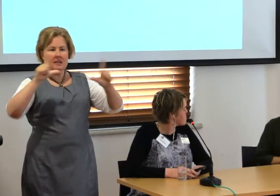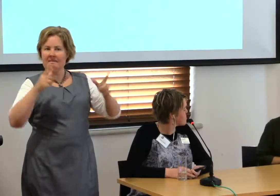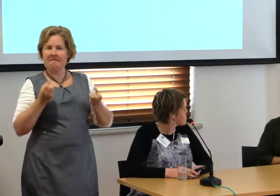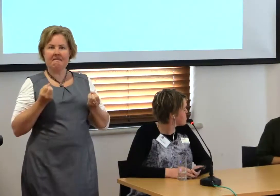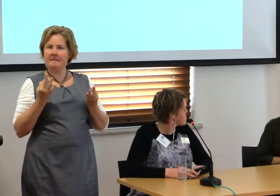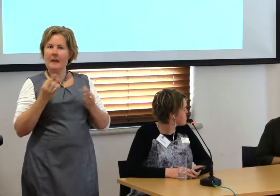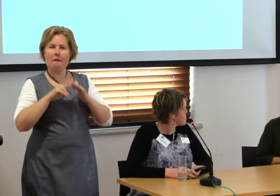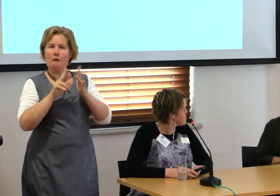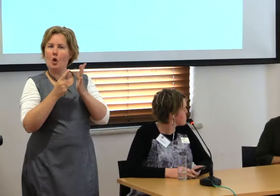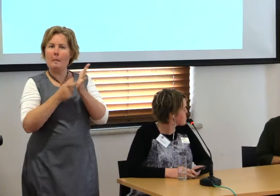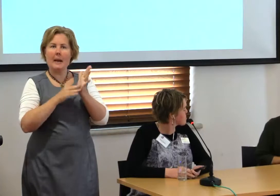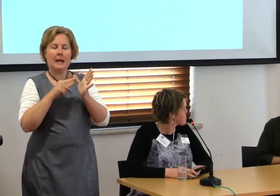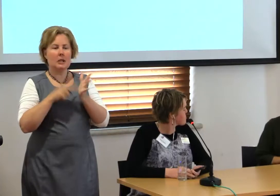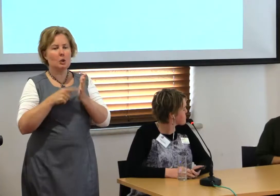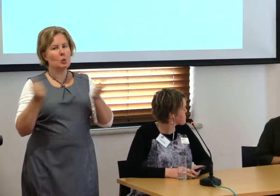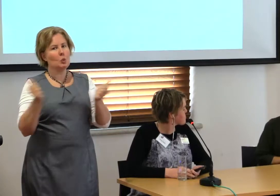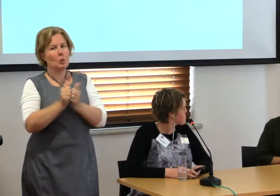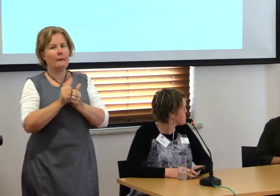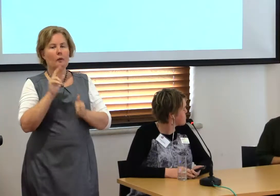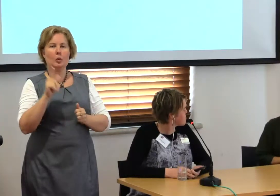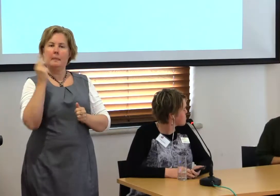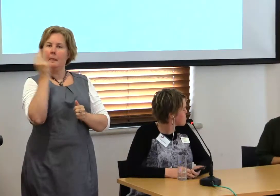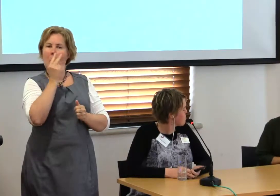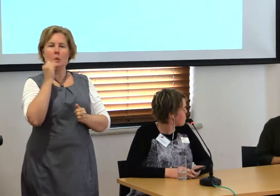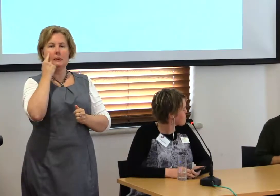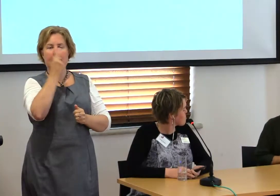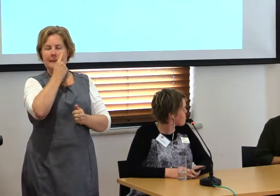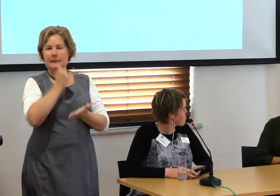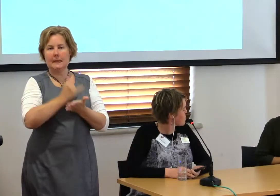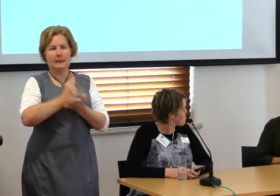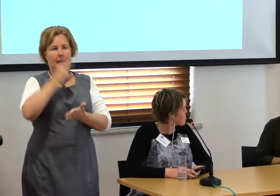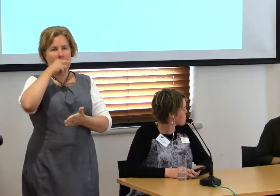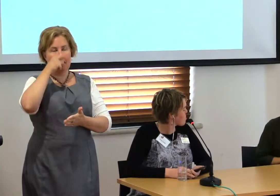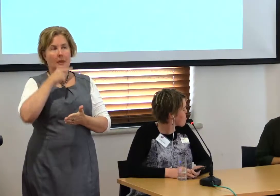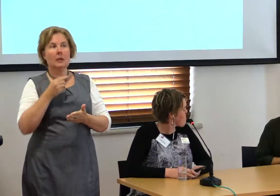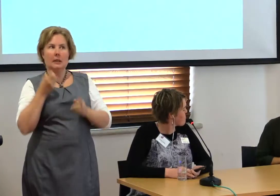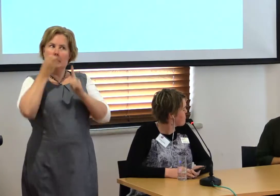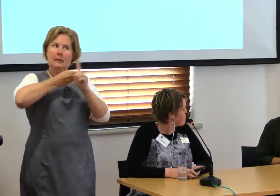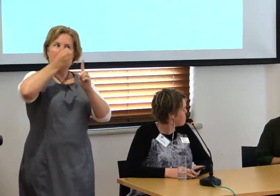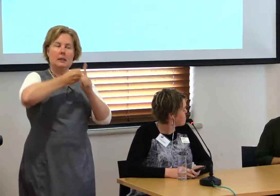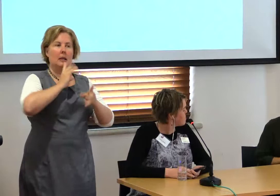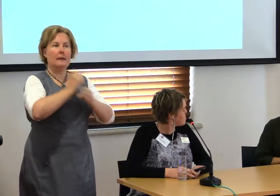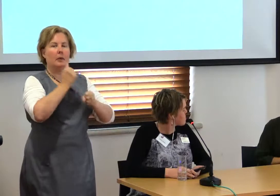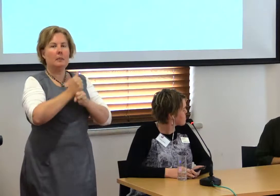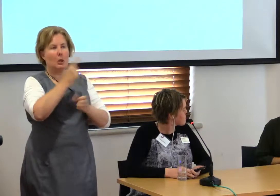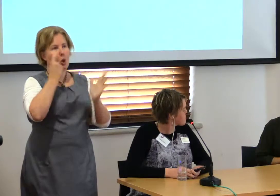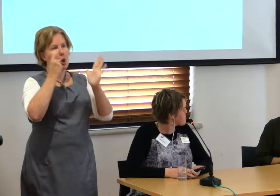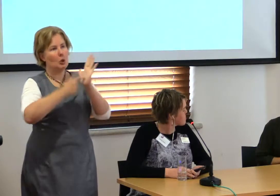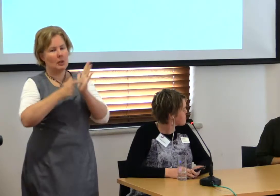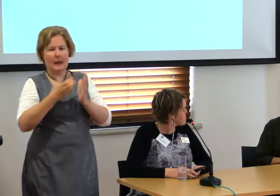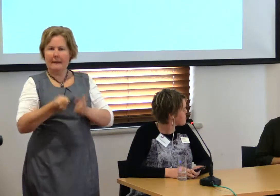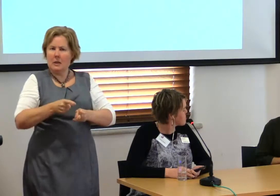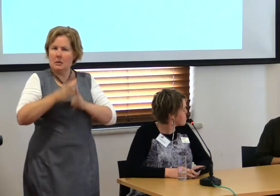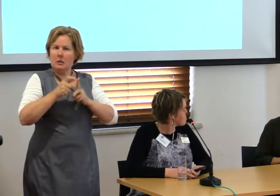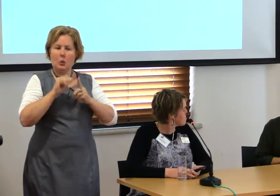governments around making those systems, acknowledging that there is a difficulty or a barrier and then